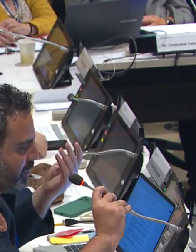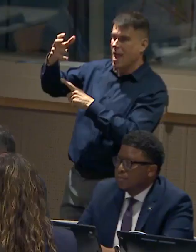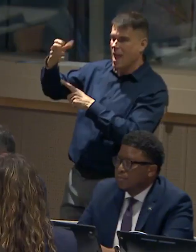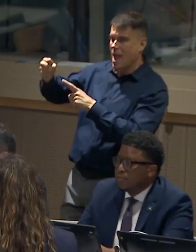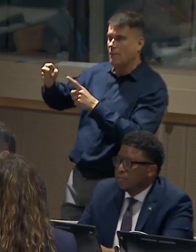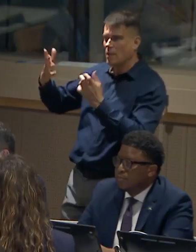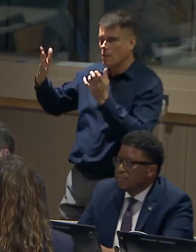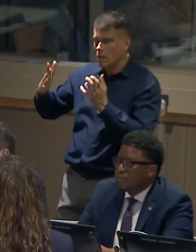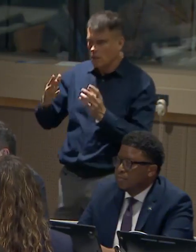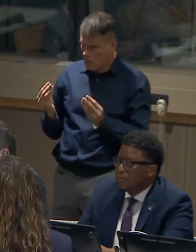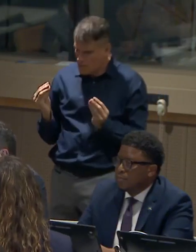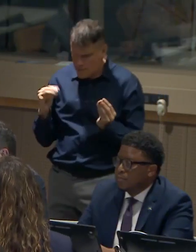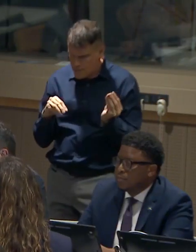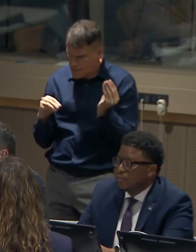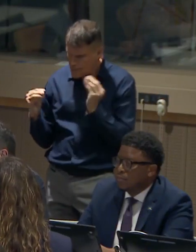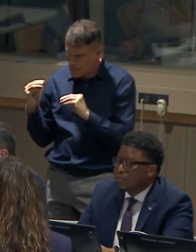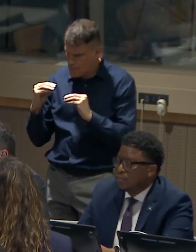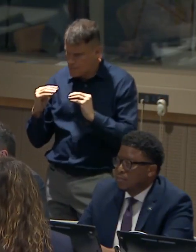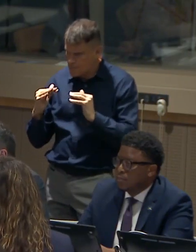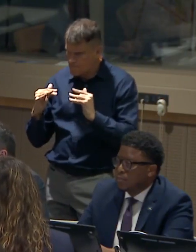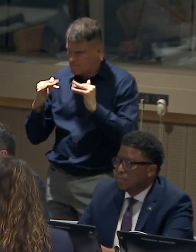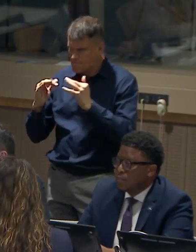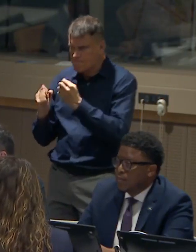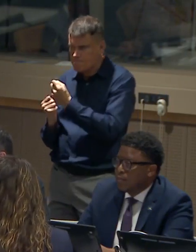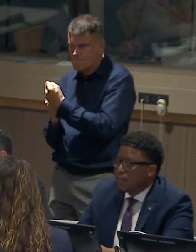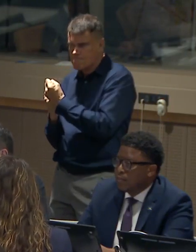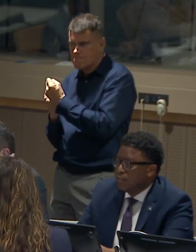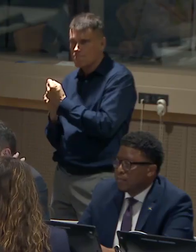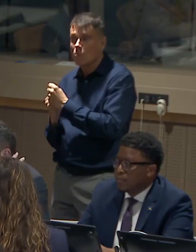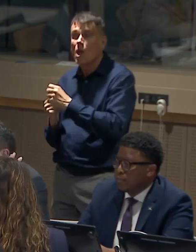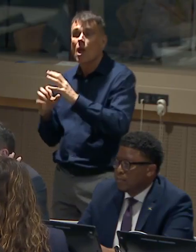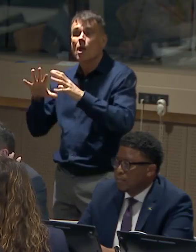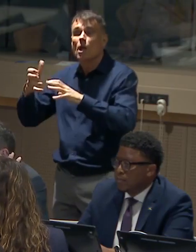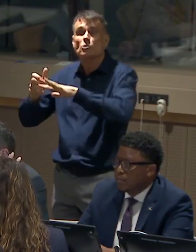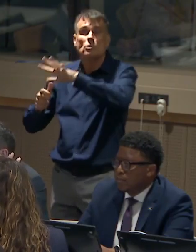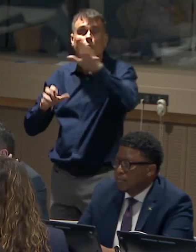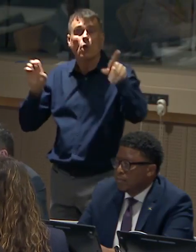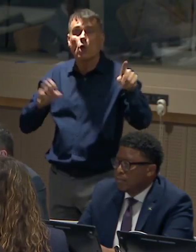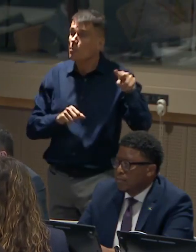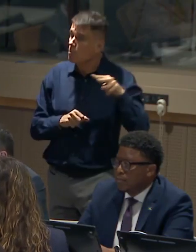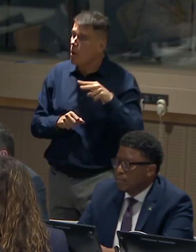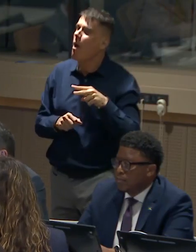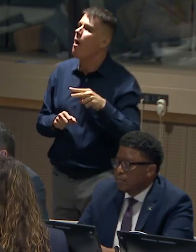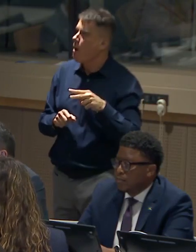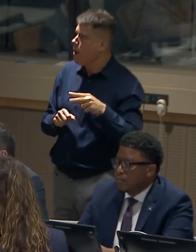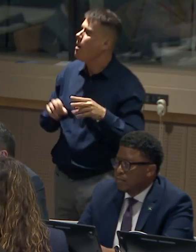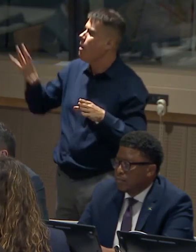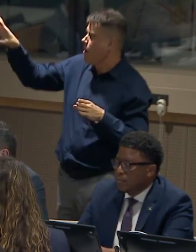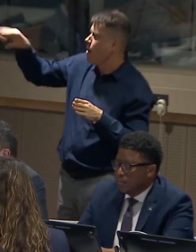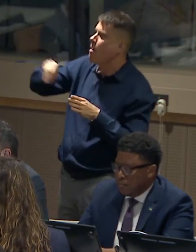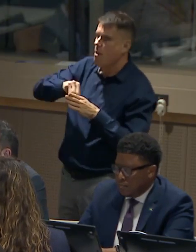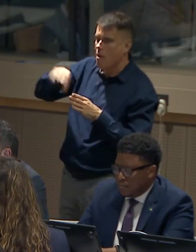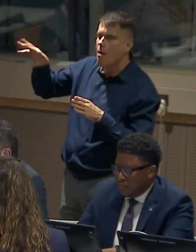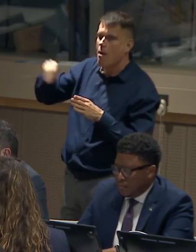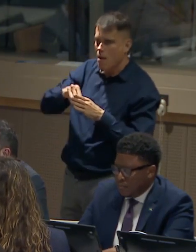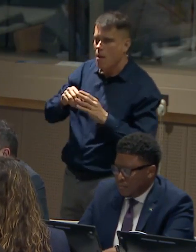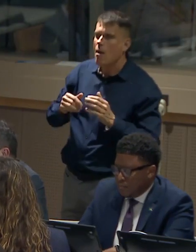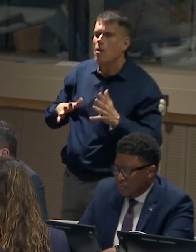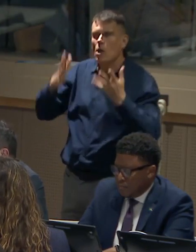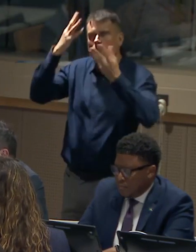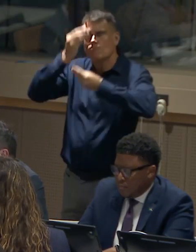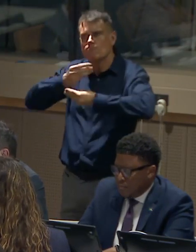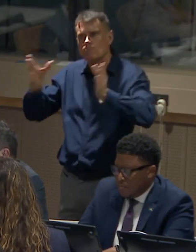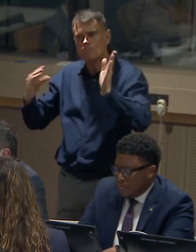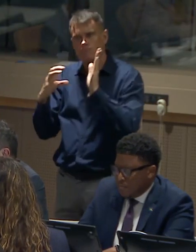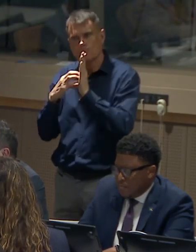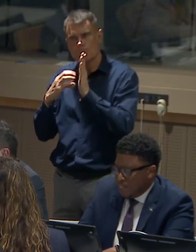has happened and take like this very niche like topic forward. As the Bahamian ambassador mentioned before, partnerships are crucial, so we have like to focus